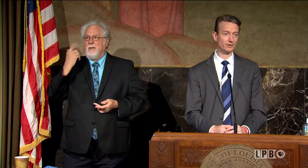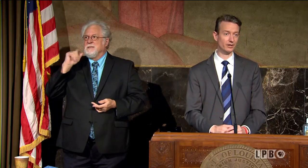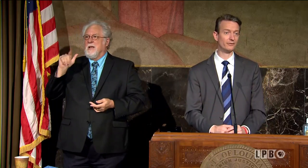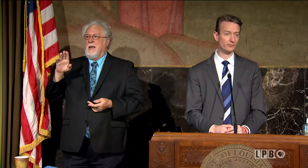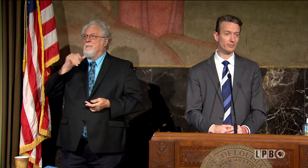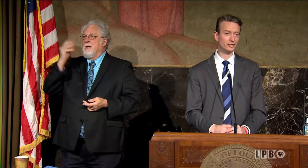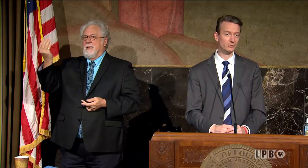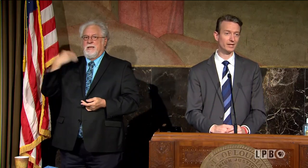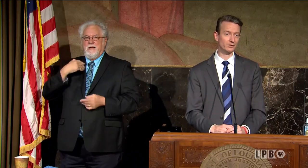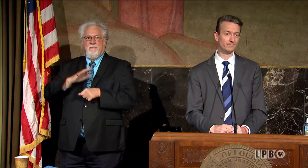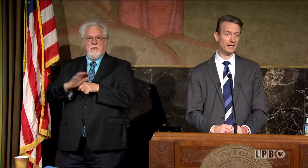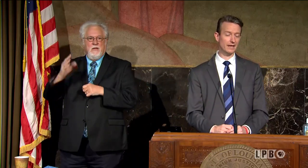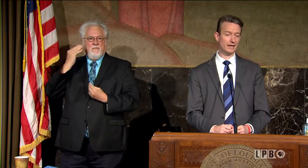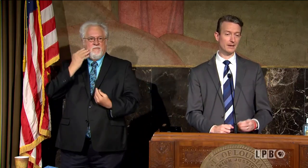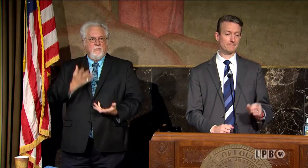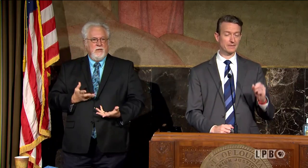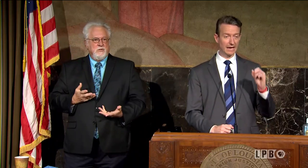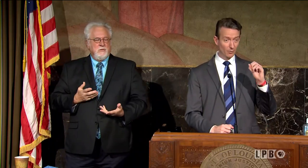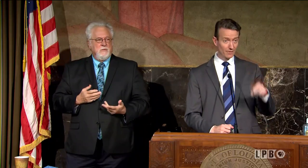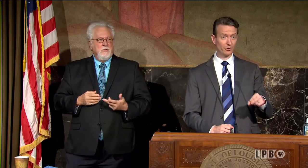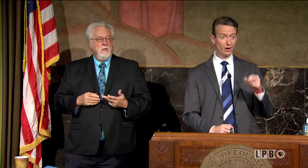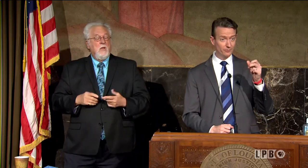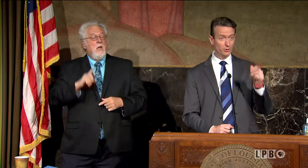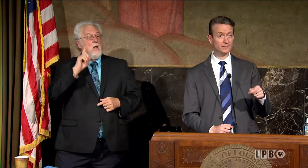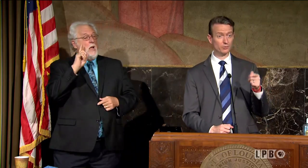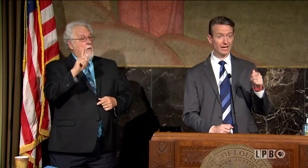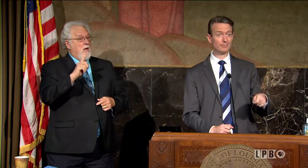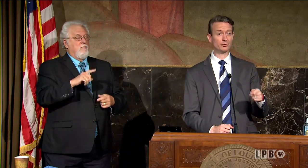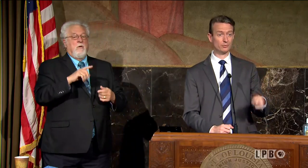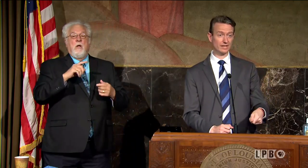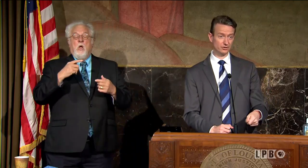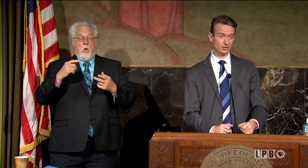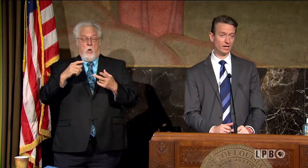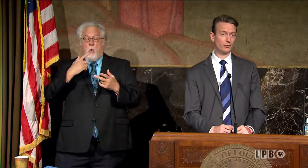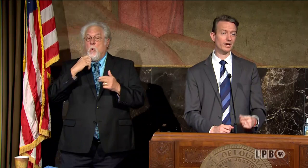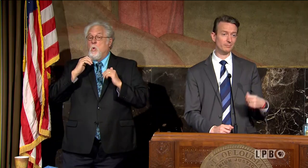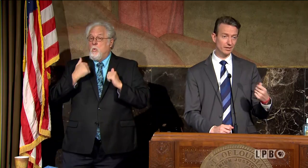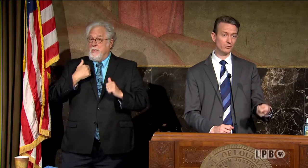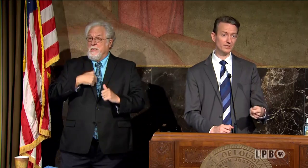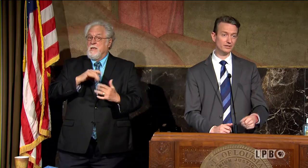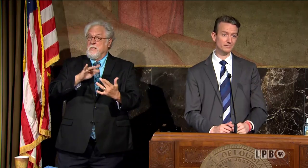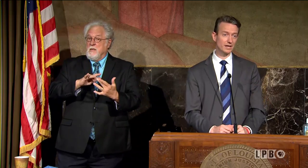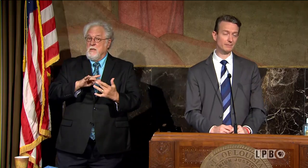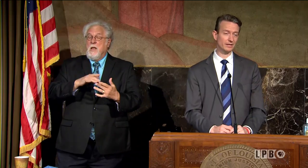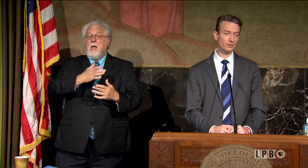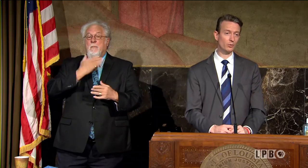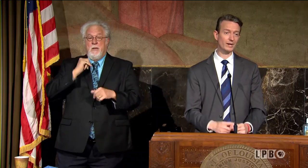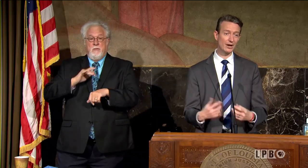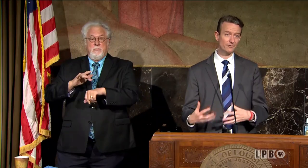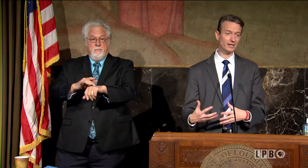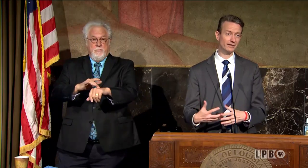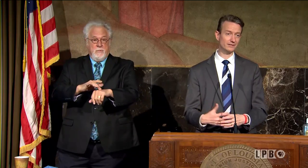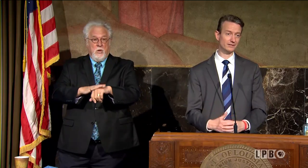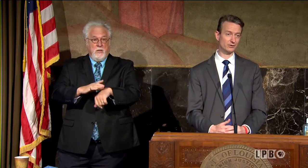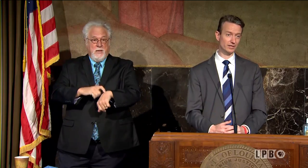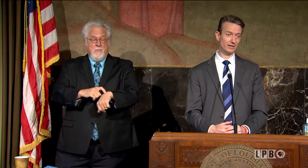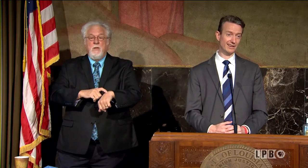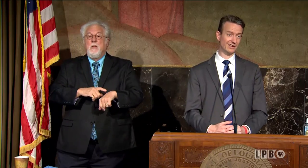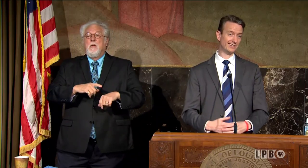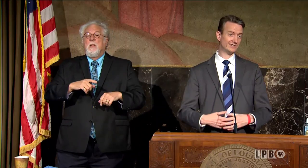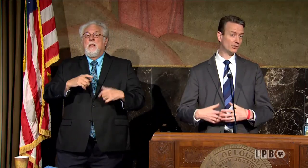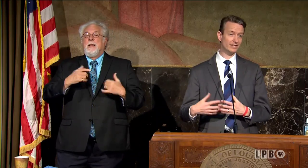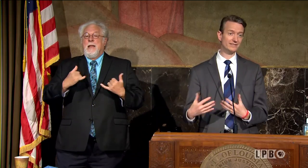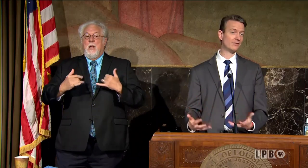us enough information about them. However, of those that we're able to reach, we're getting better at reaching them timely. What we're now finding that's